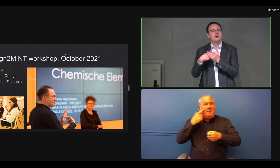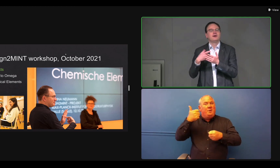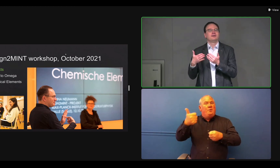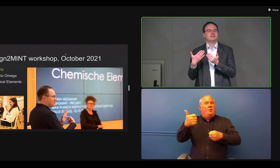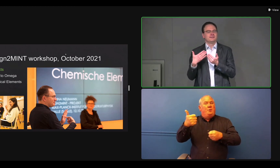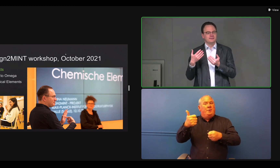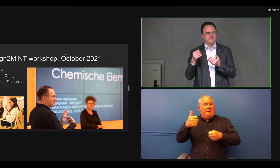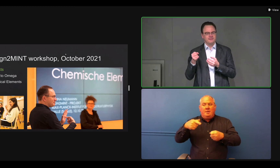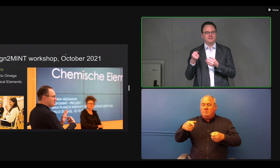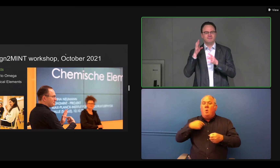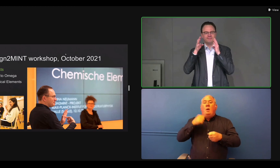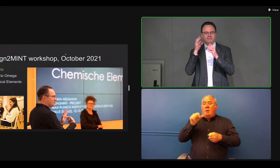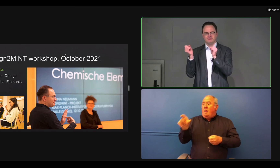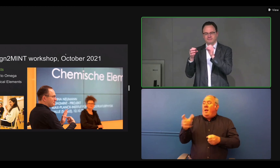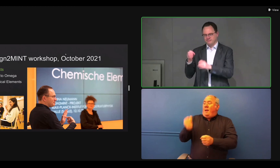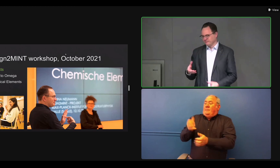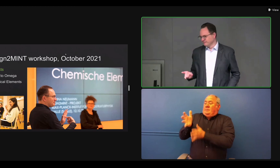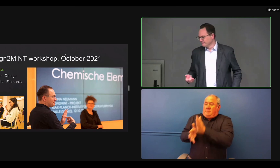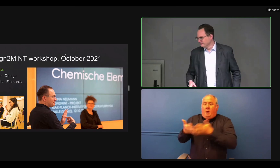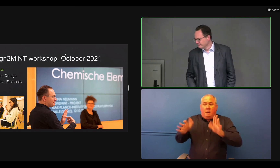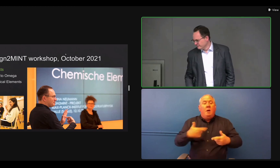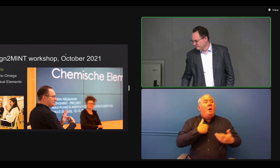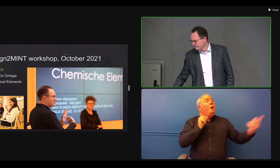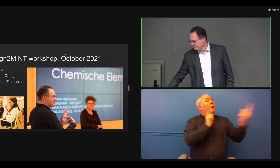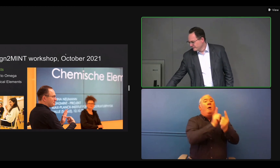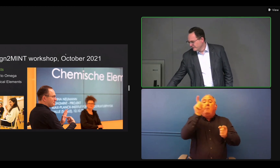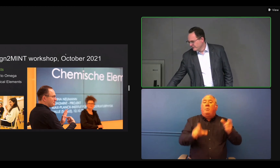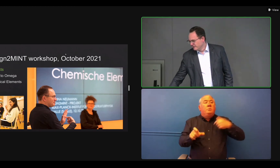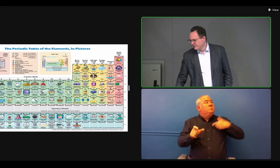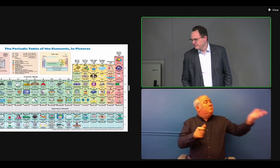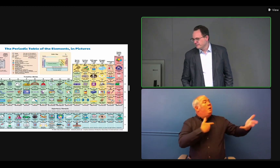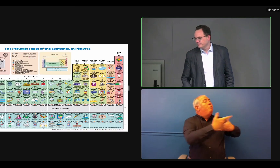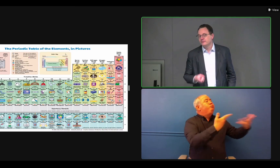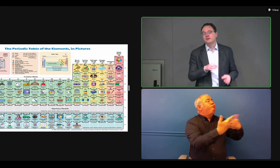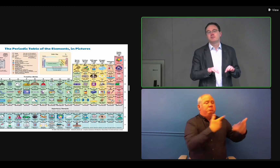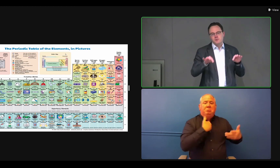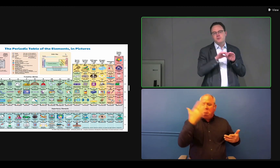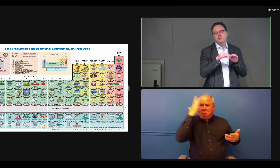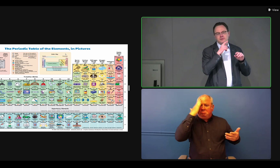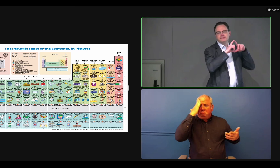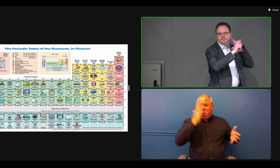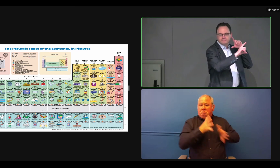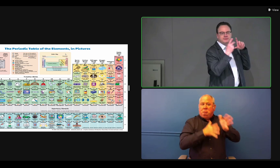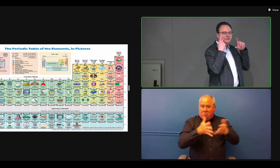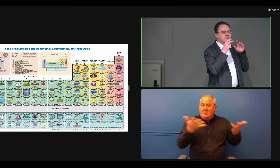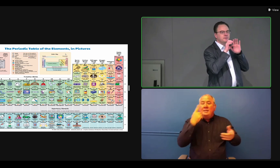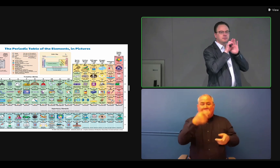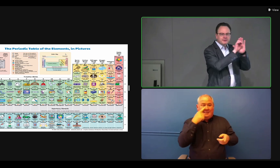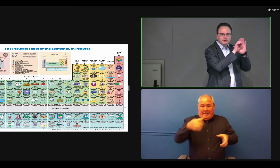signs that described elements so that they were useful to learners, especially, or other people in the community.